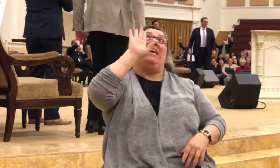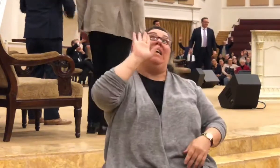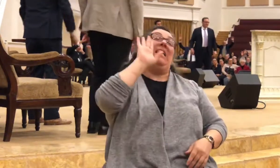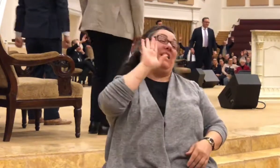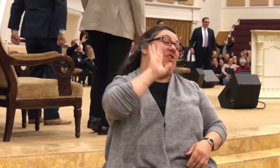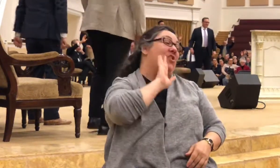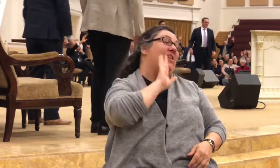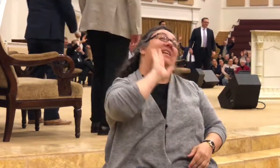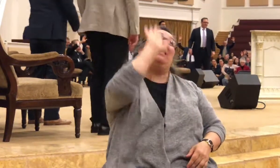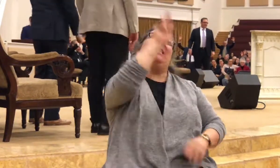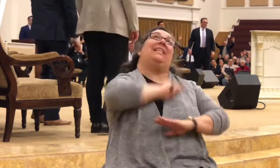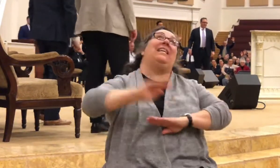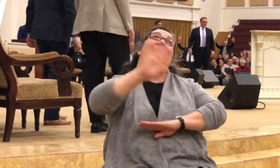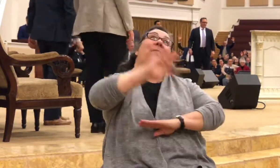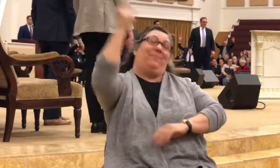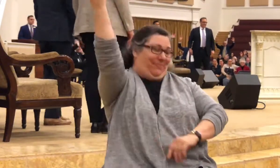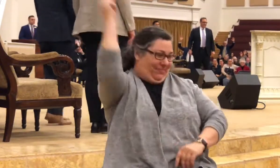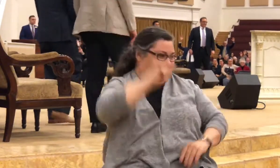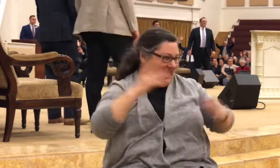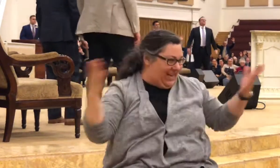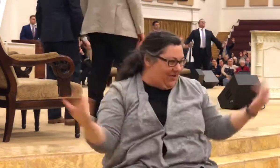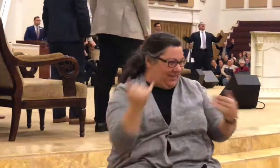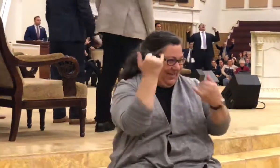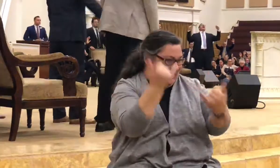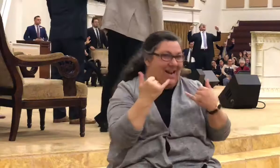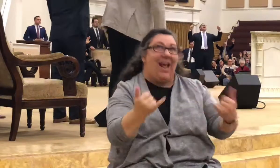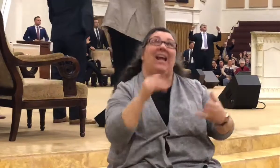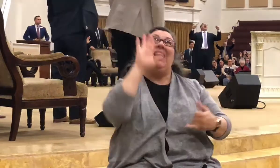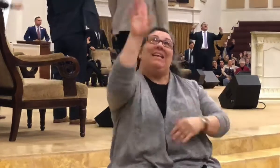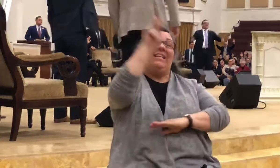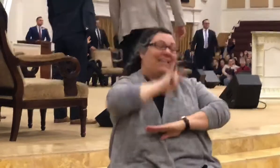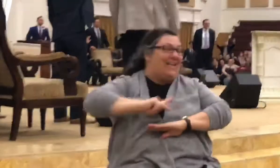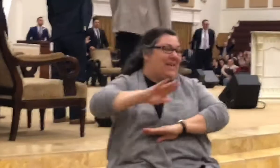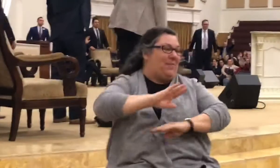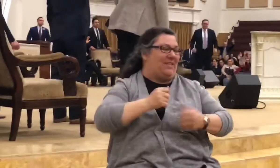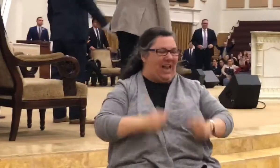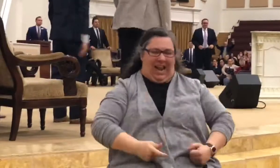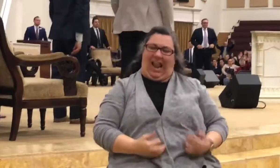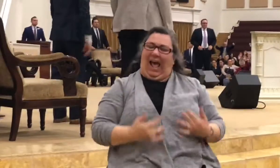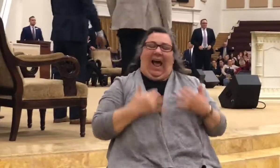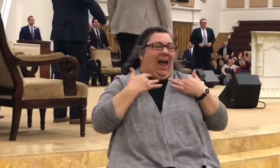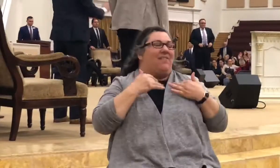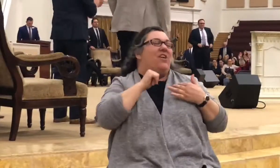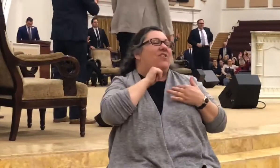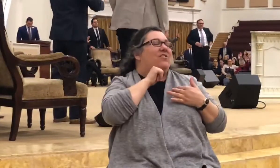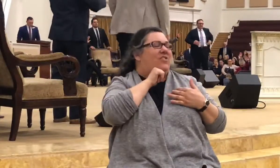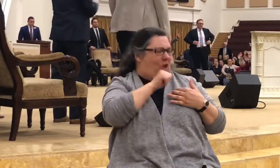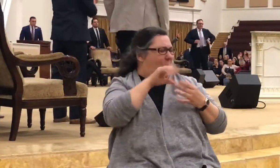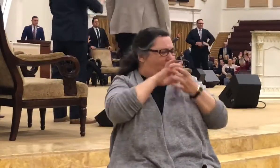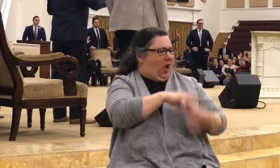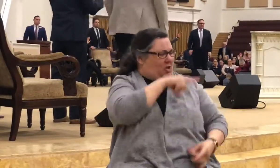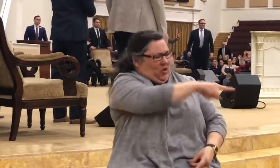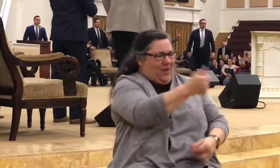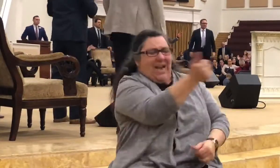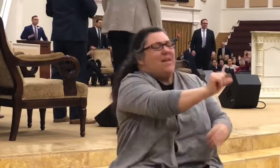kingdom is here today, and his kingdom is alive today. This no longer belongs to you.